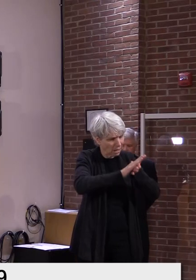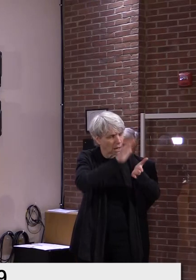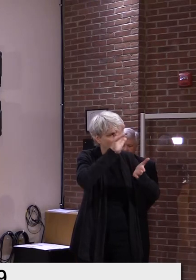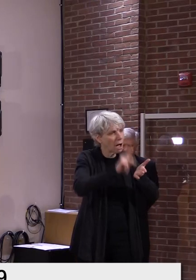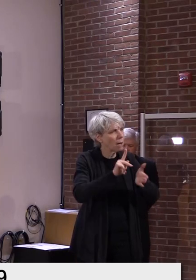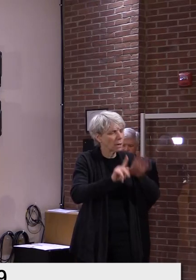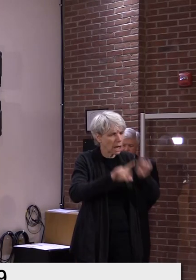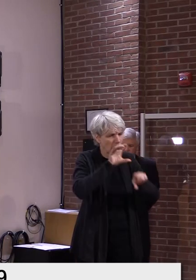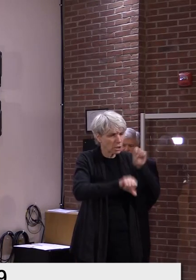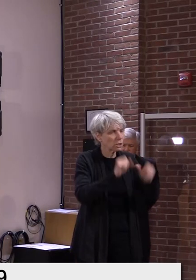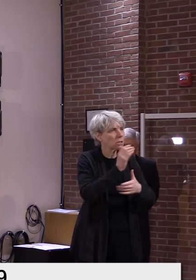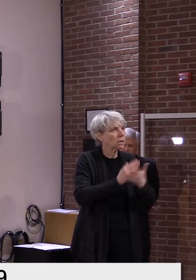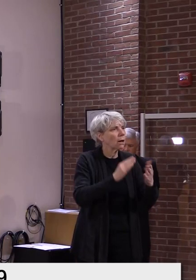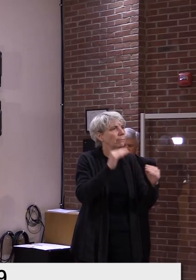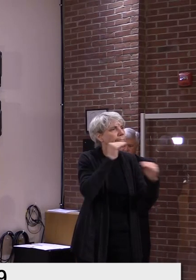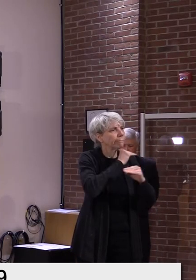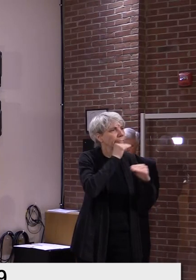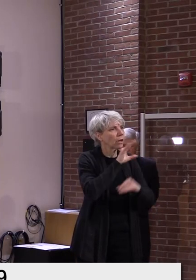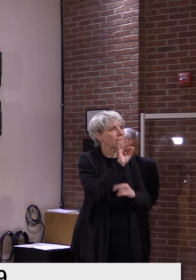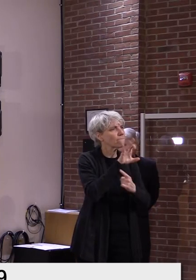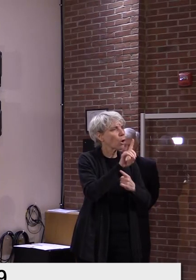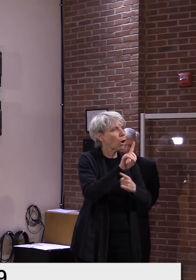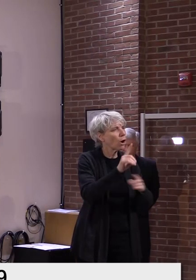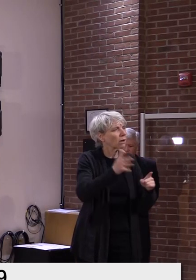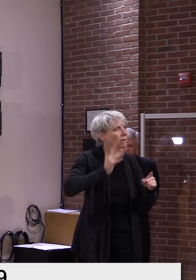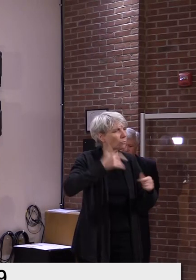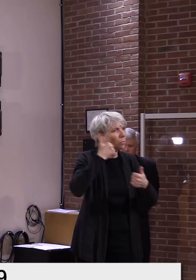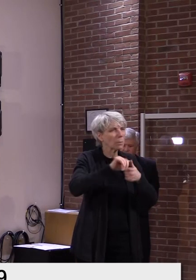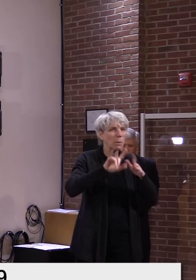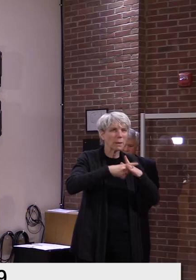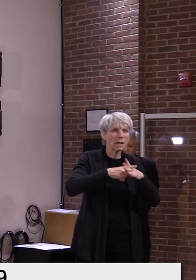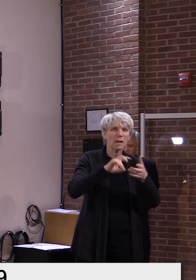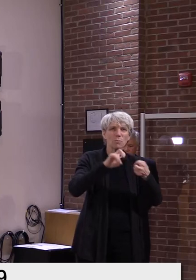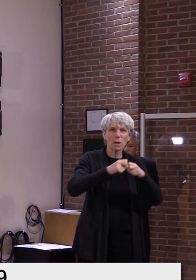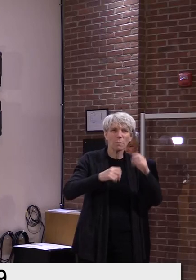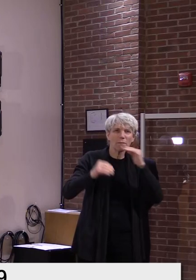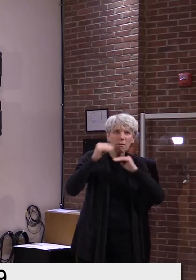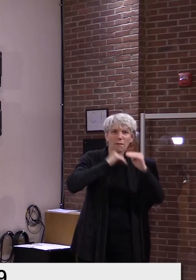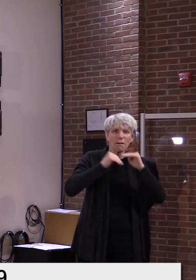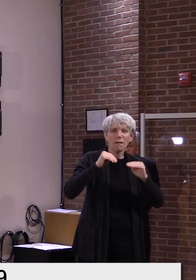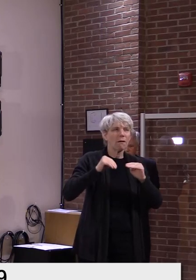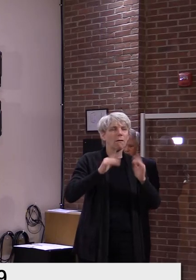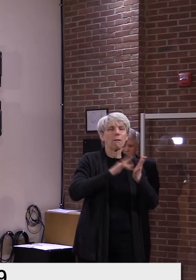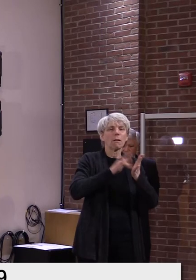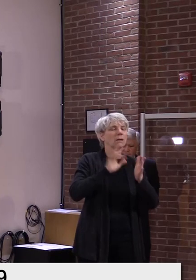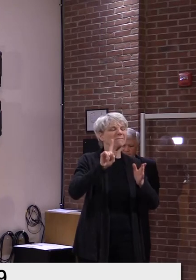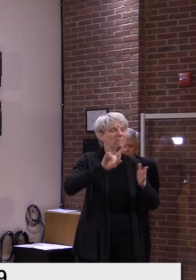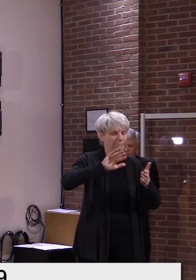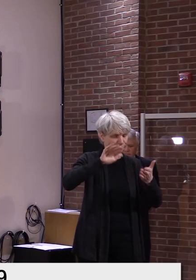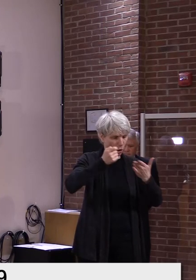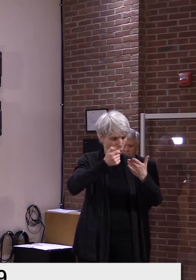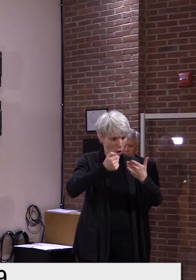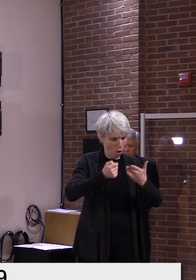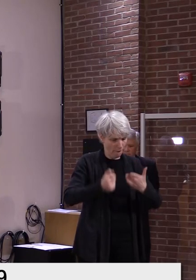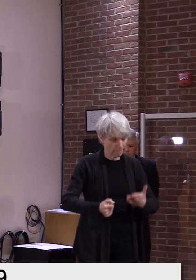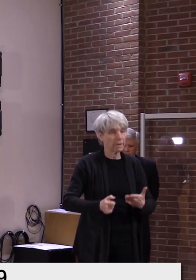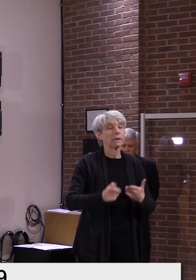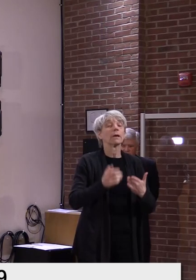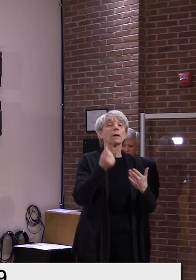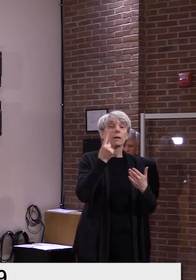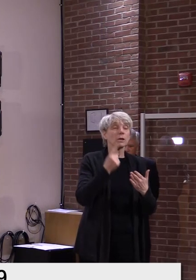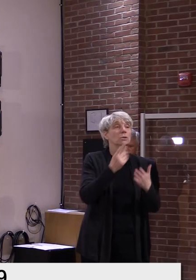fraud. So again, part of what you're probably seeing is a residual effect of taking the online